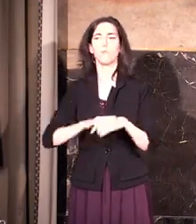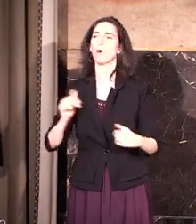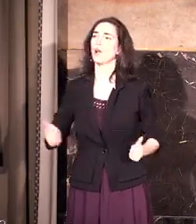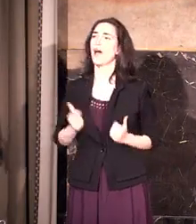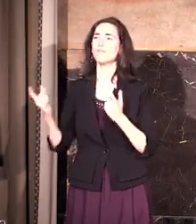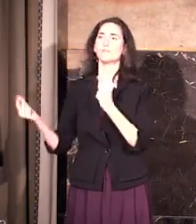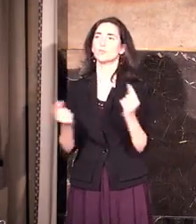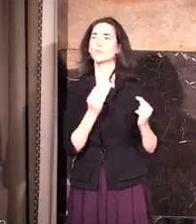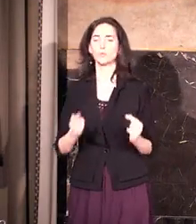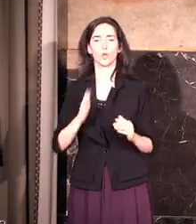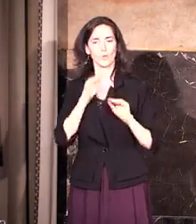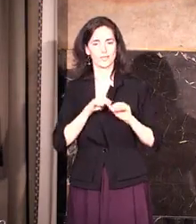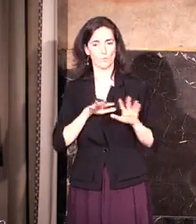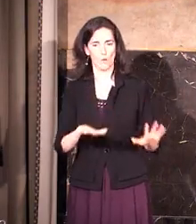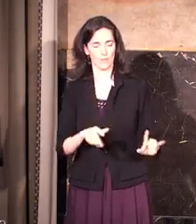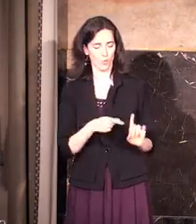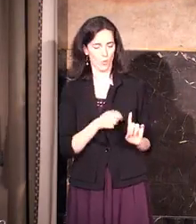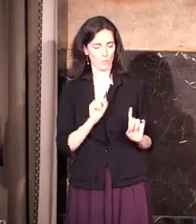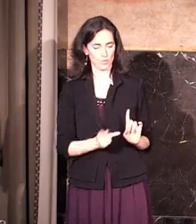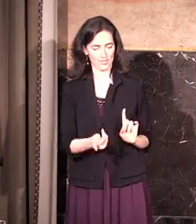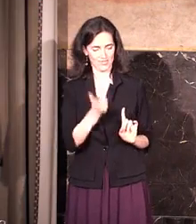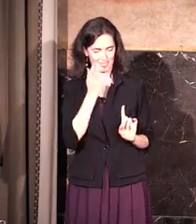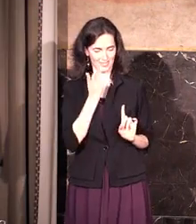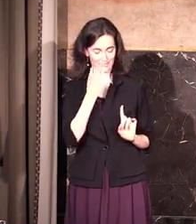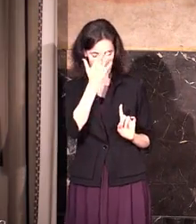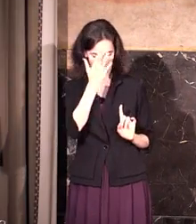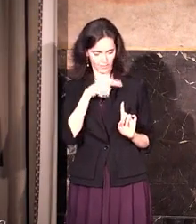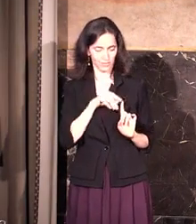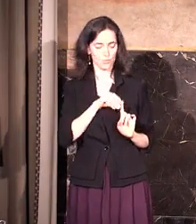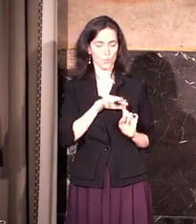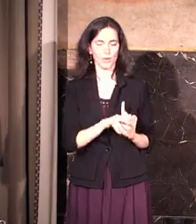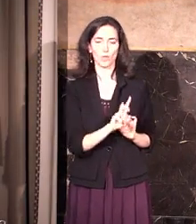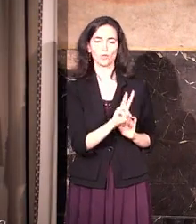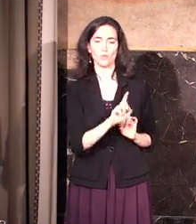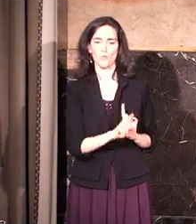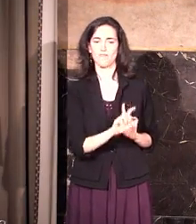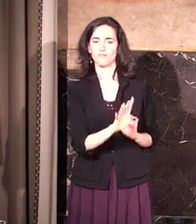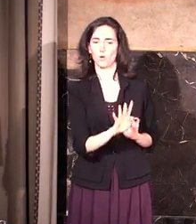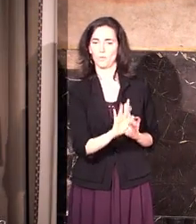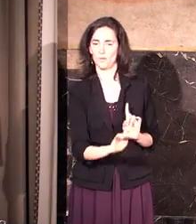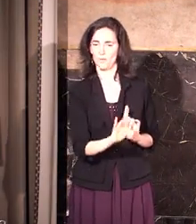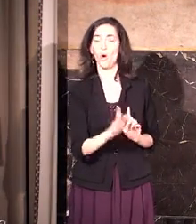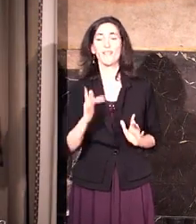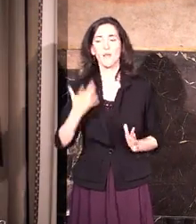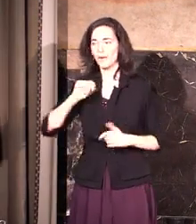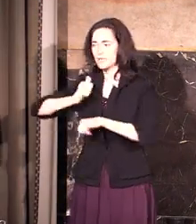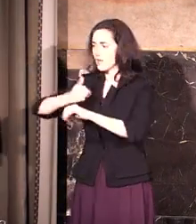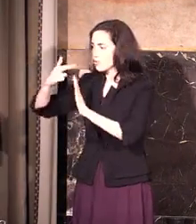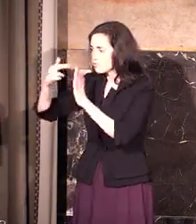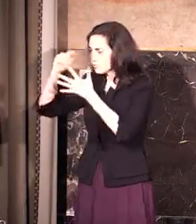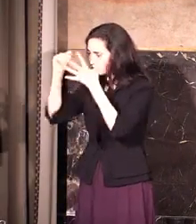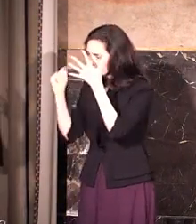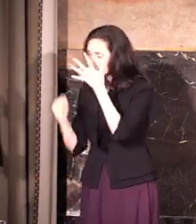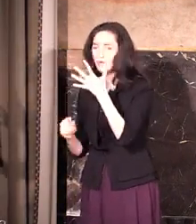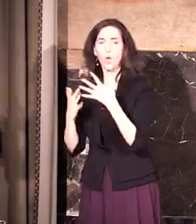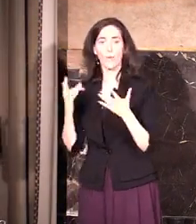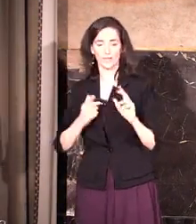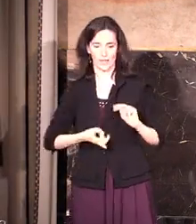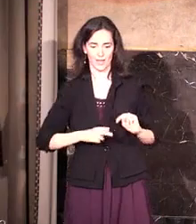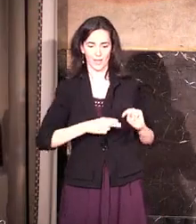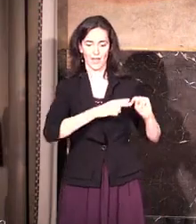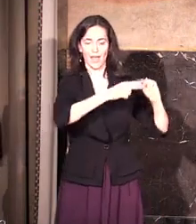is the reason that we put mitigation measures in place in order to flatten the curve. Because what we didn't